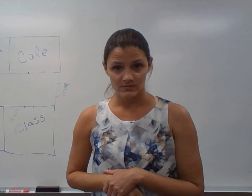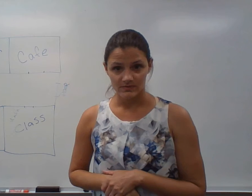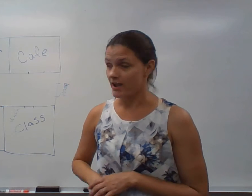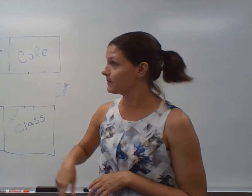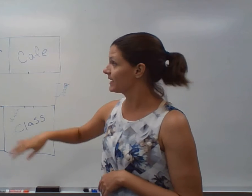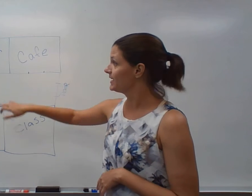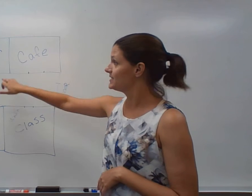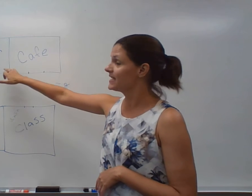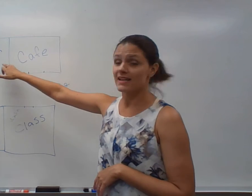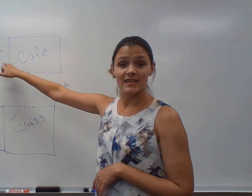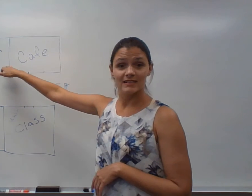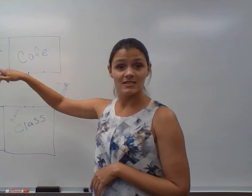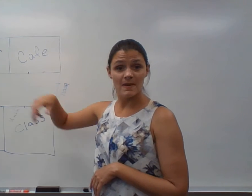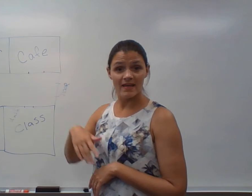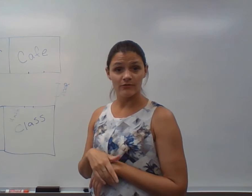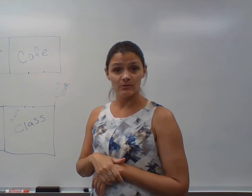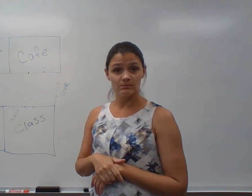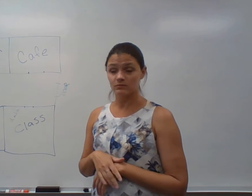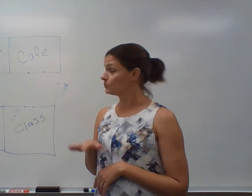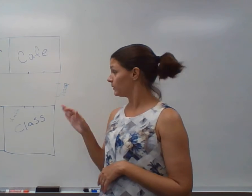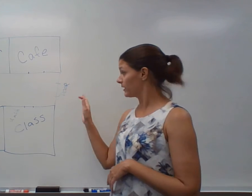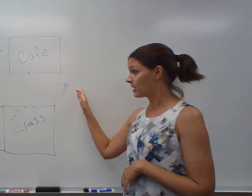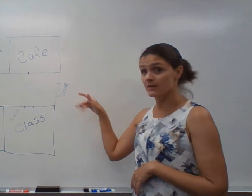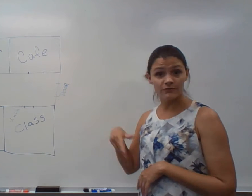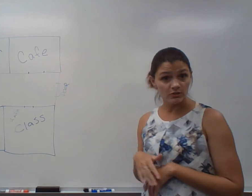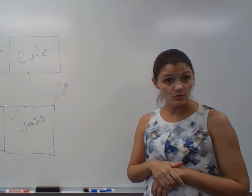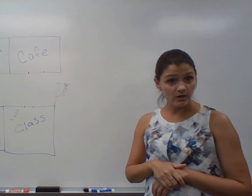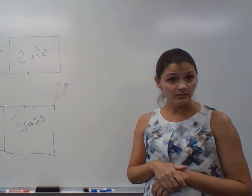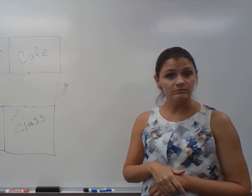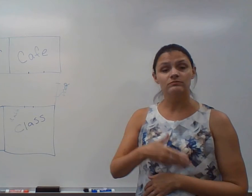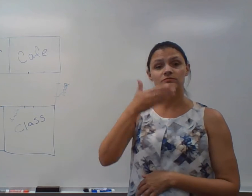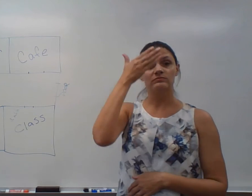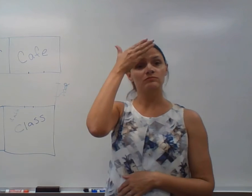How am I going to indicate getting to the bathroom? We're going to come in the front door.